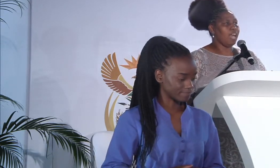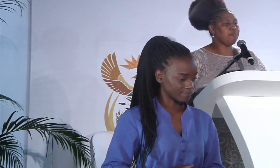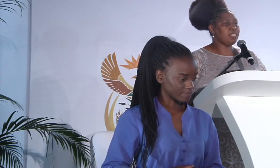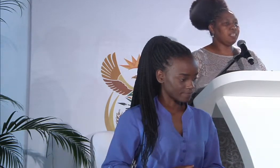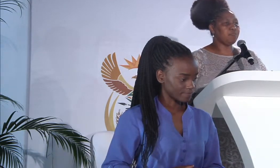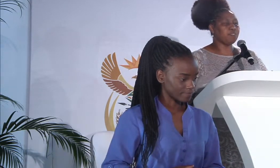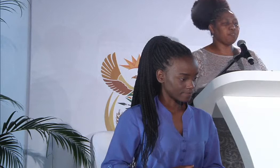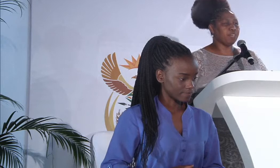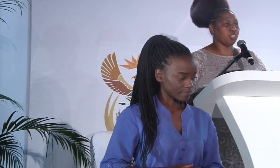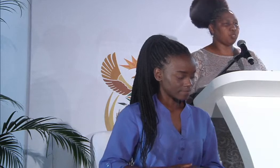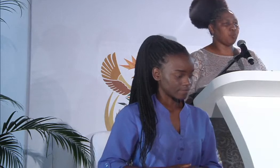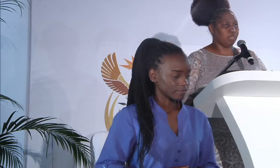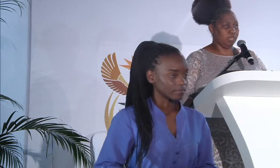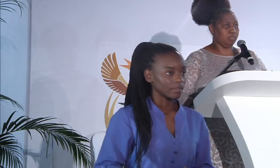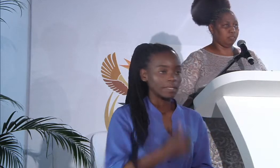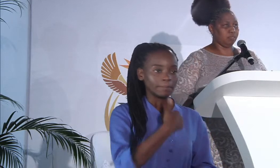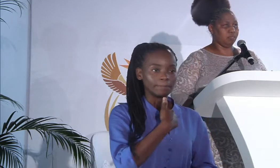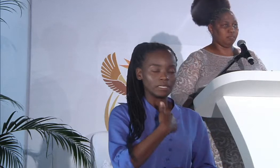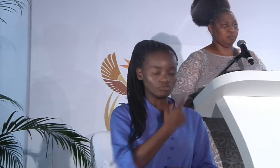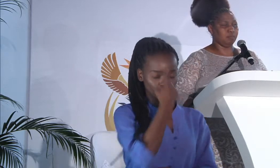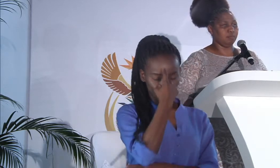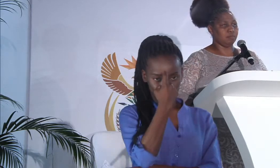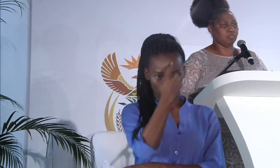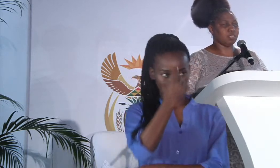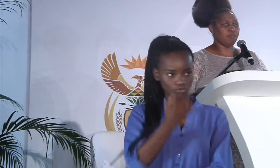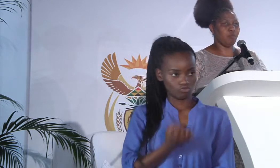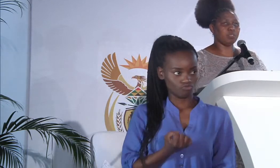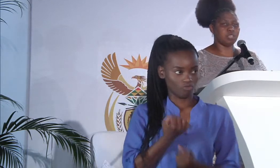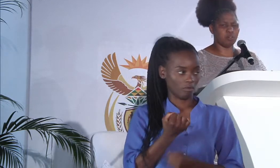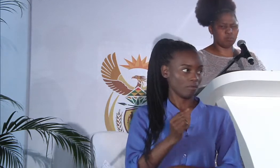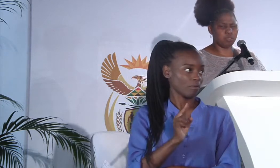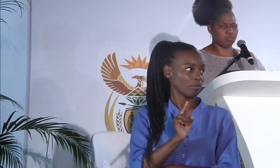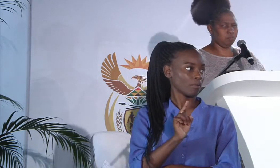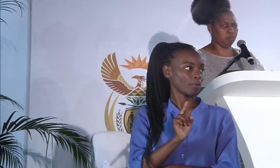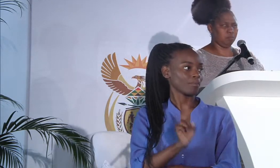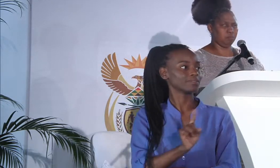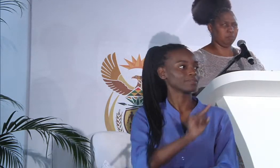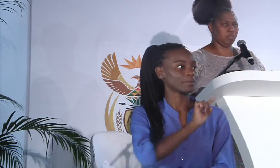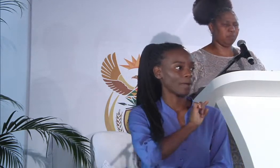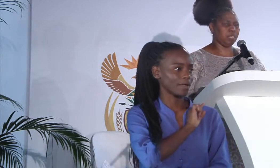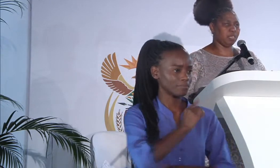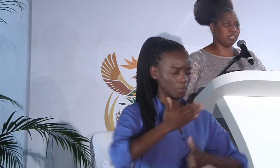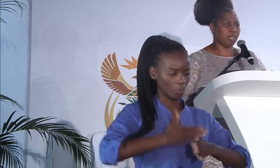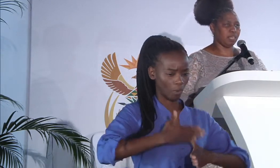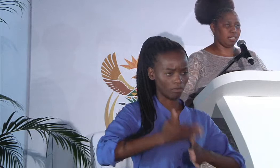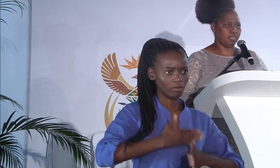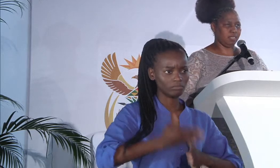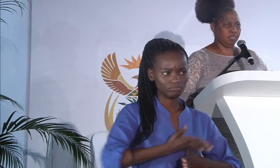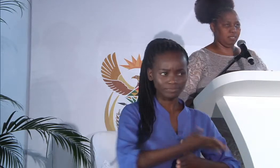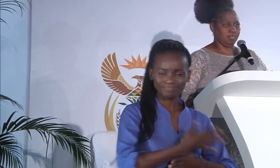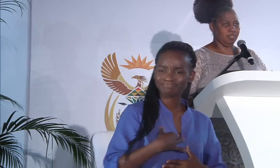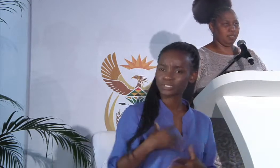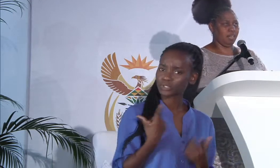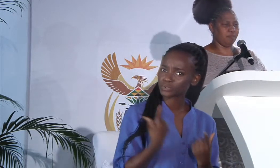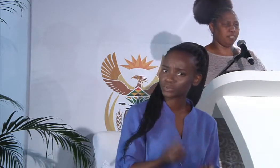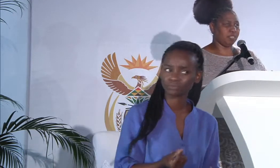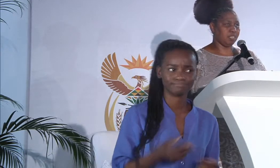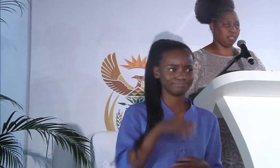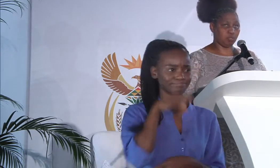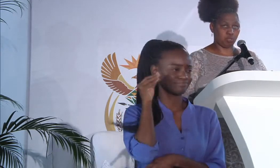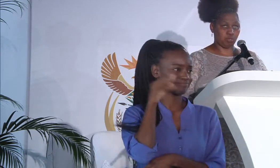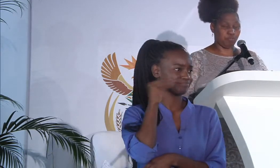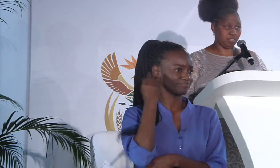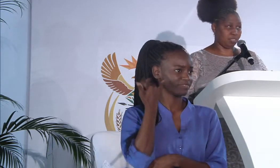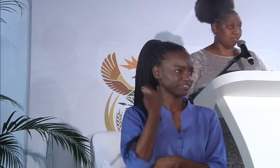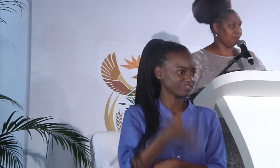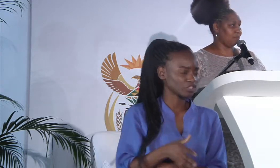I believe very strongly, because I've walked the road, been there, done that, and I have the t-shirt to